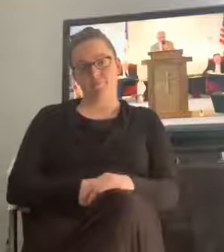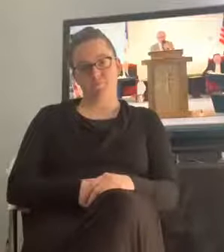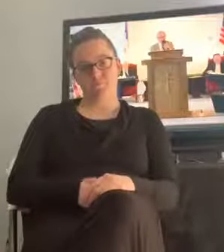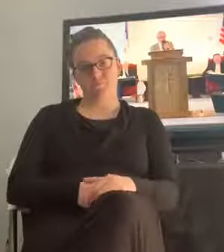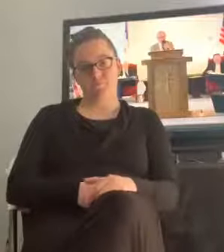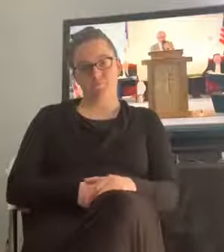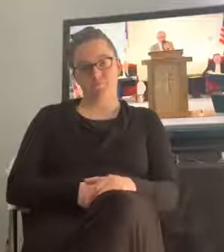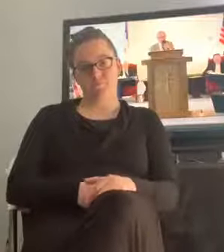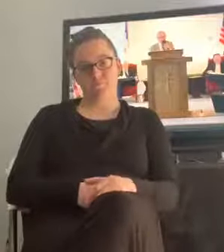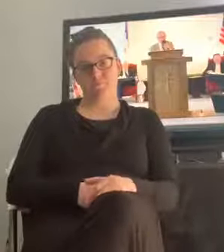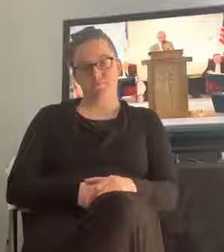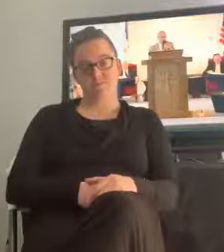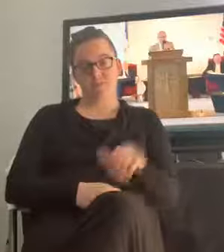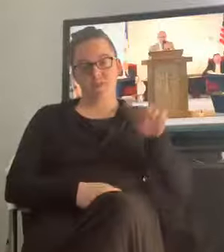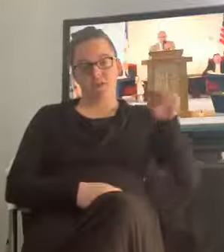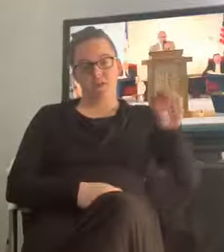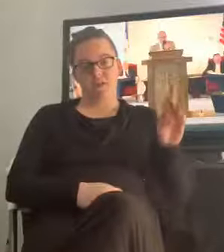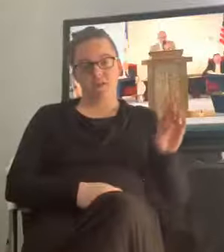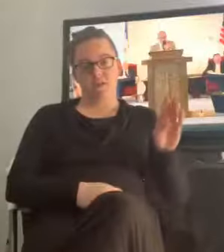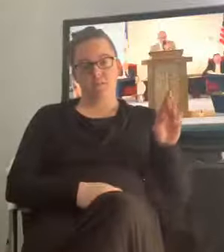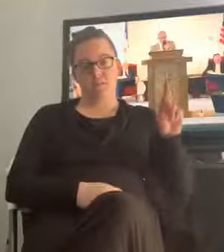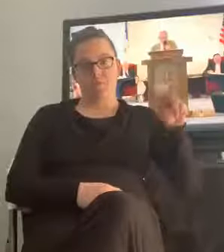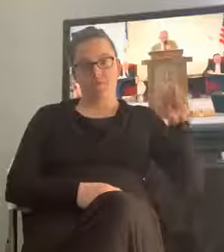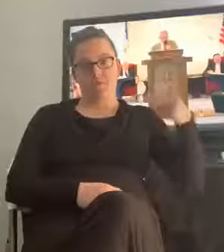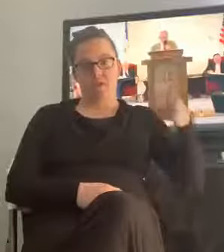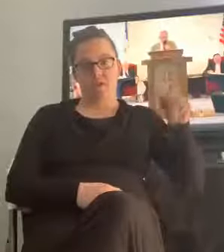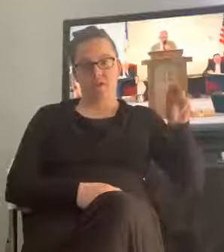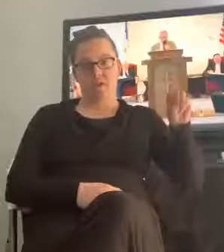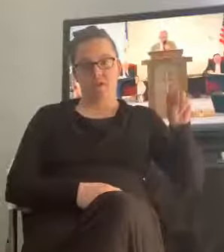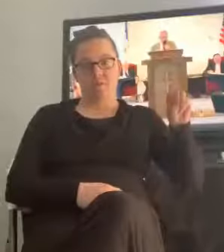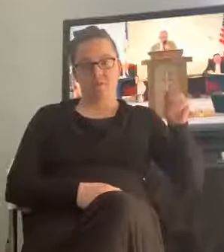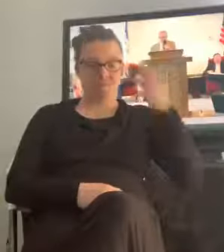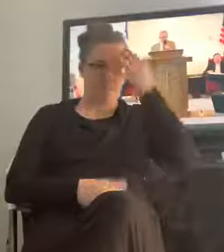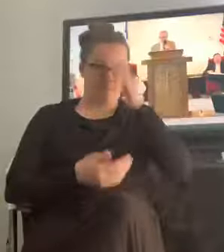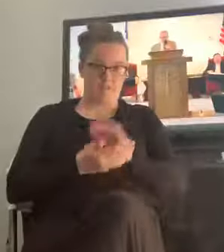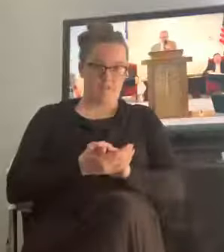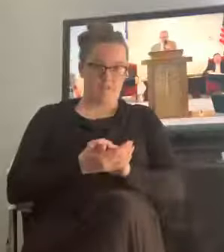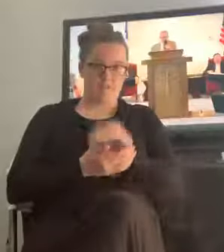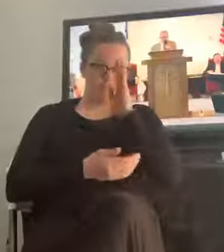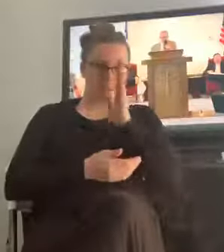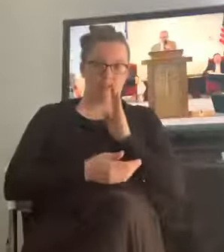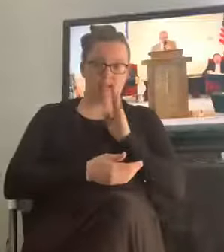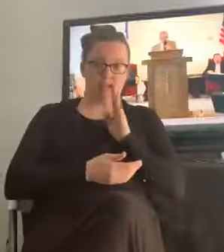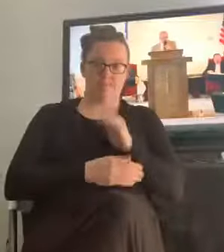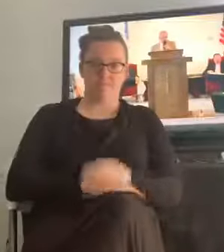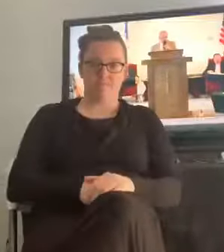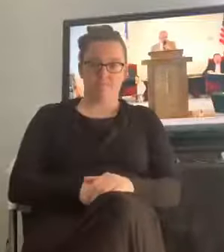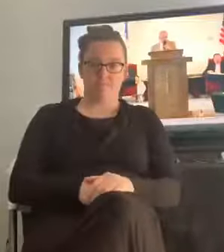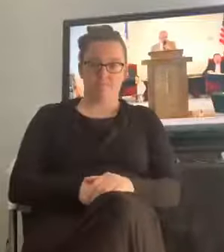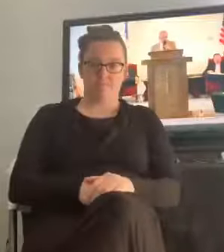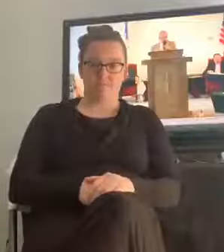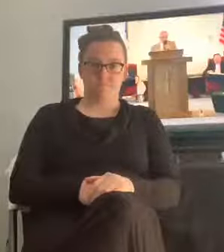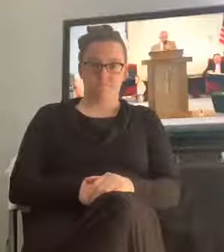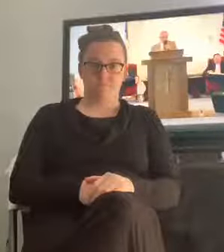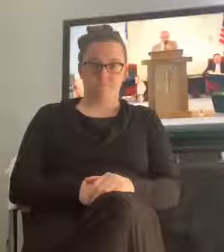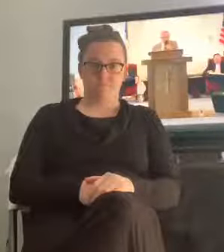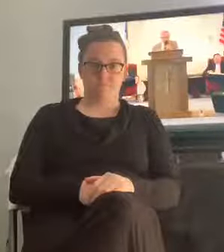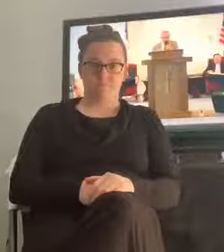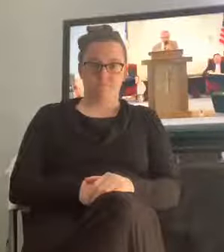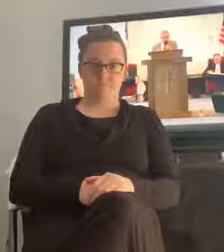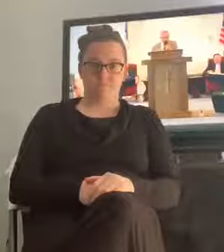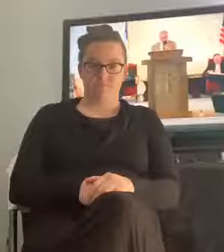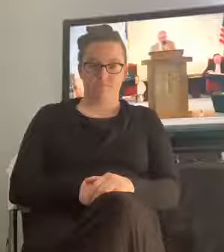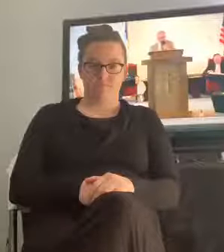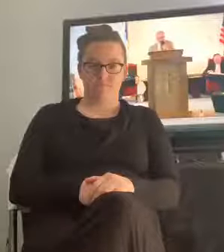which saith, Abraham believed God, and it was imputed unto